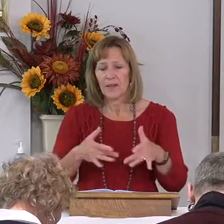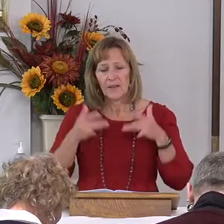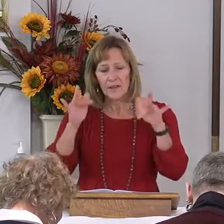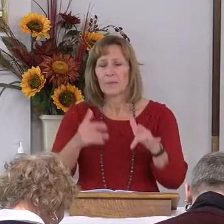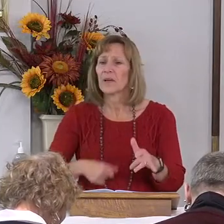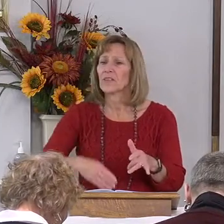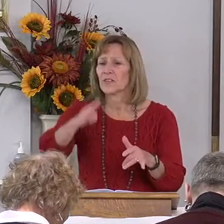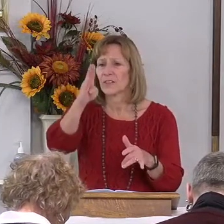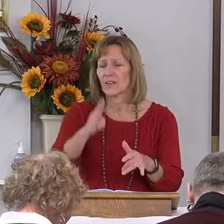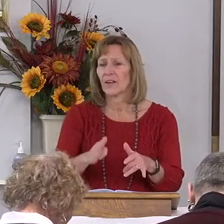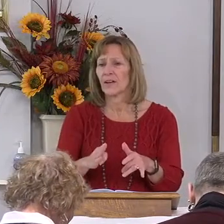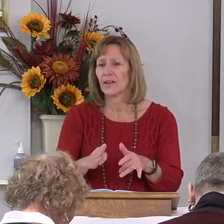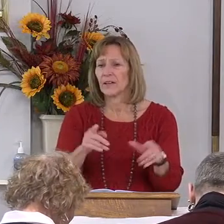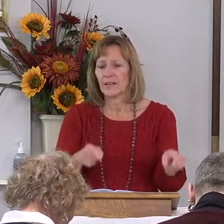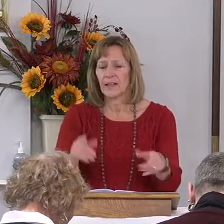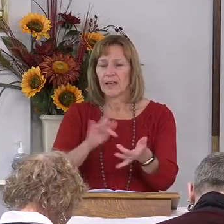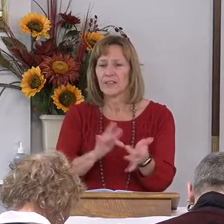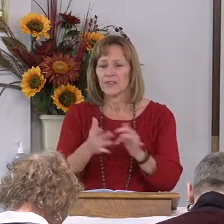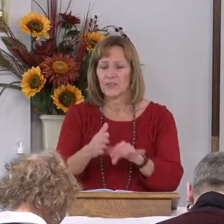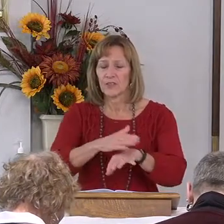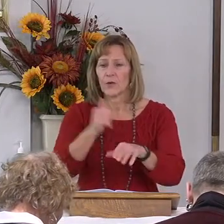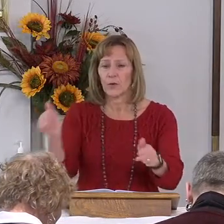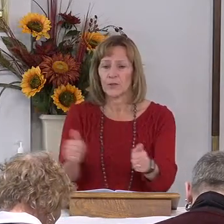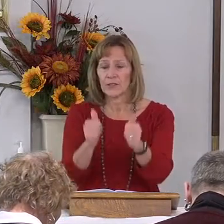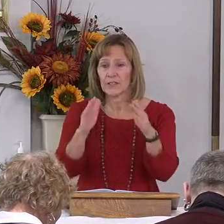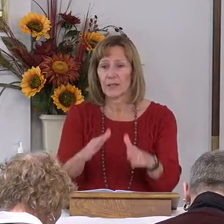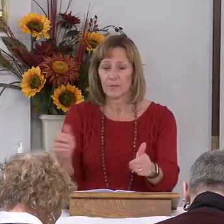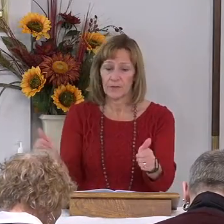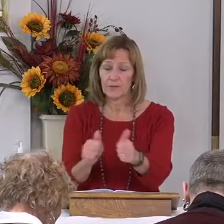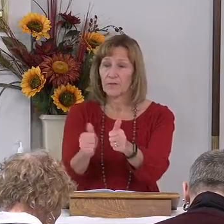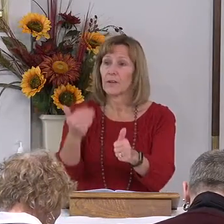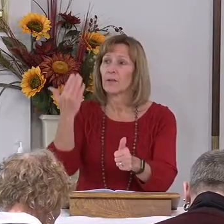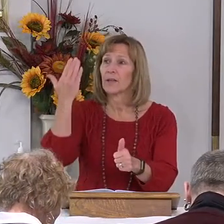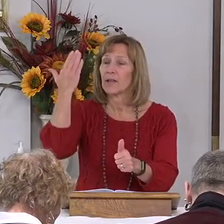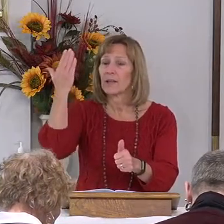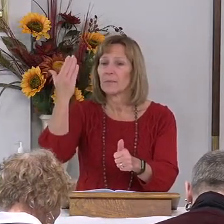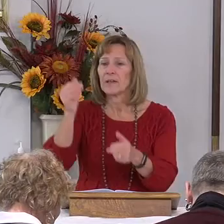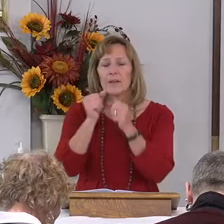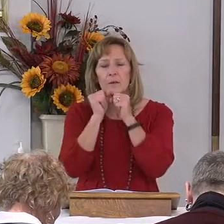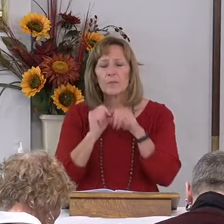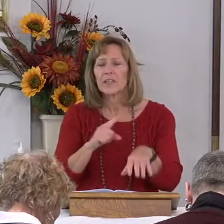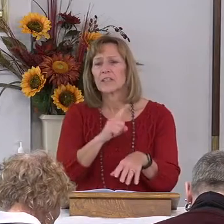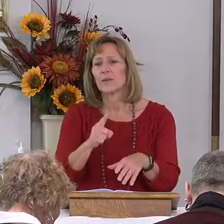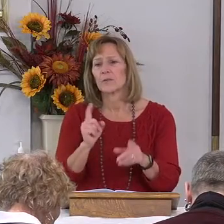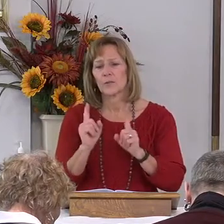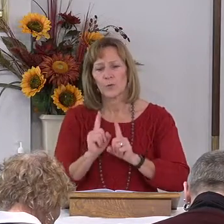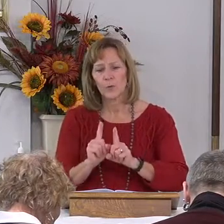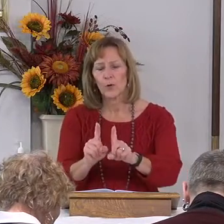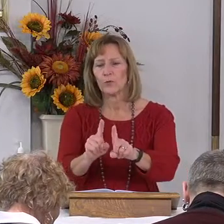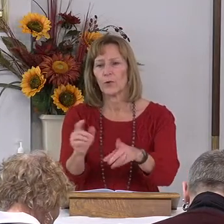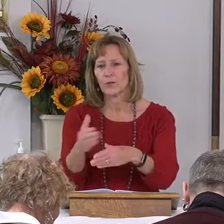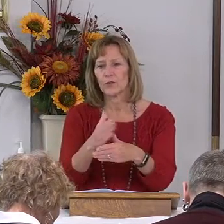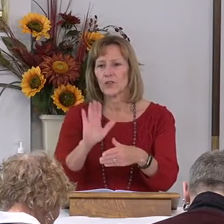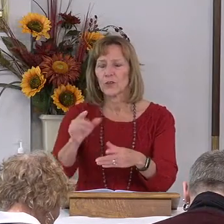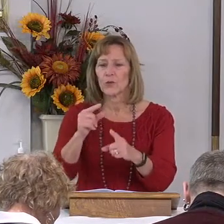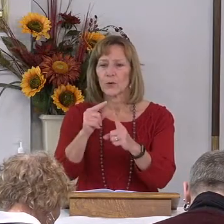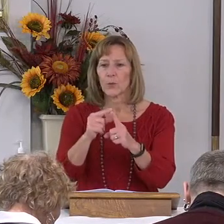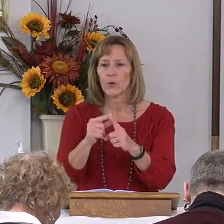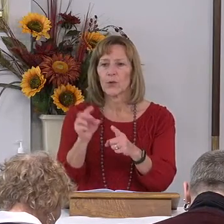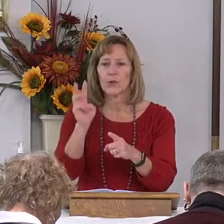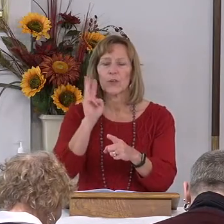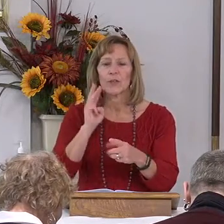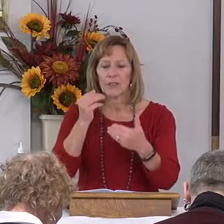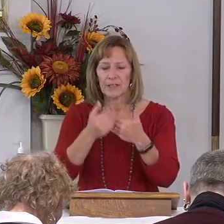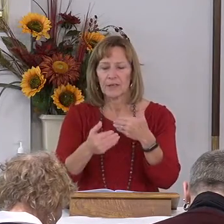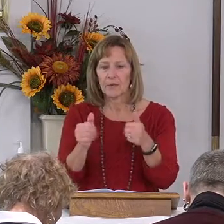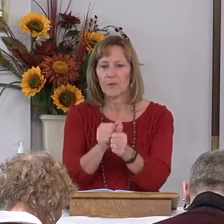Compassionate God, as Jesus called the disciples to follow him, bless those who go forth to share your word and sacrament